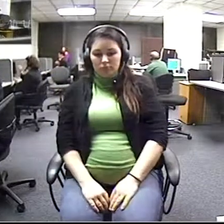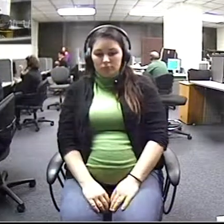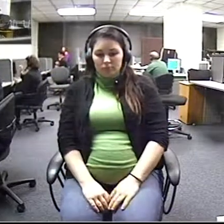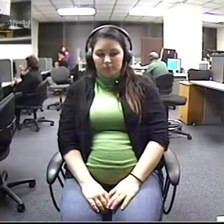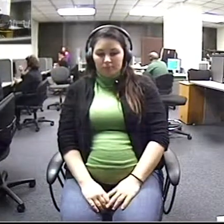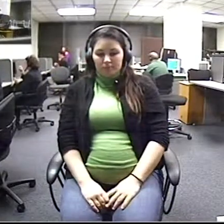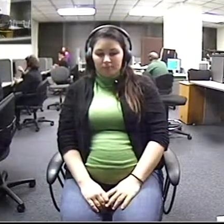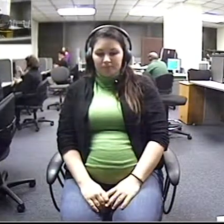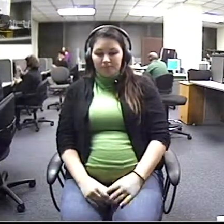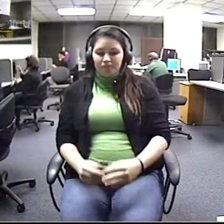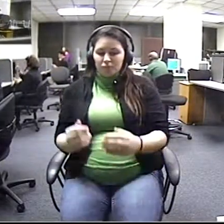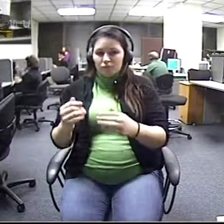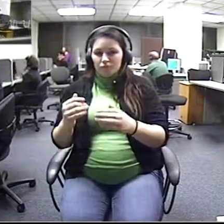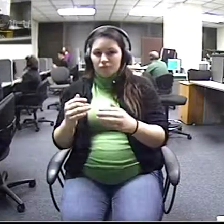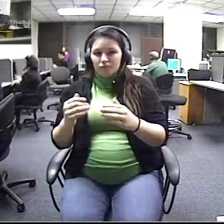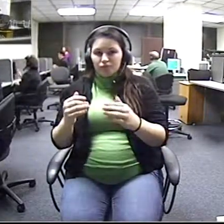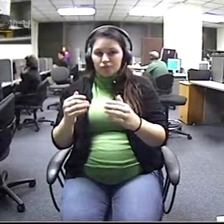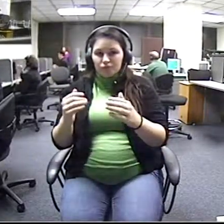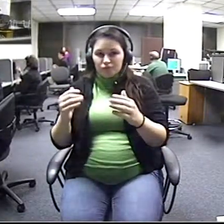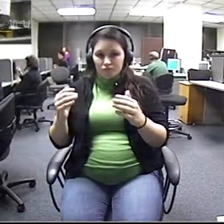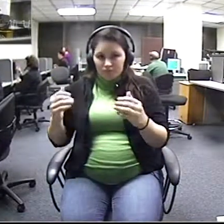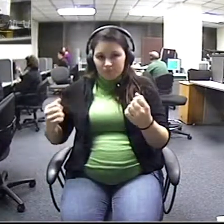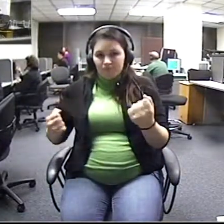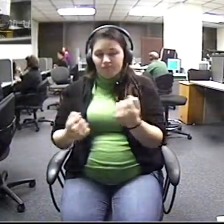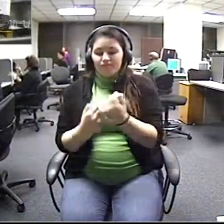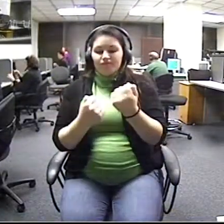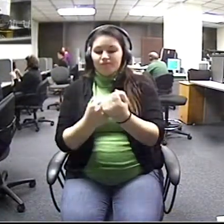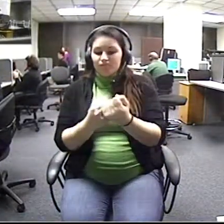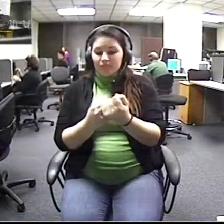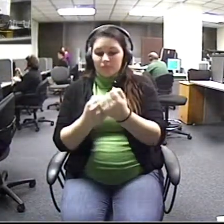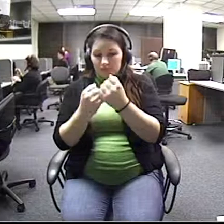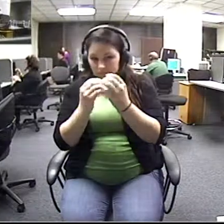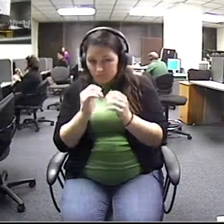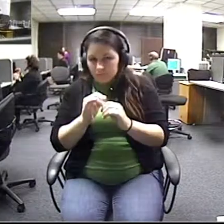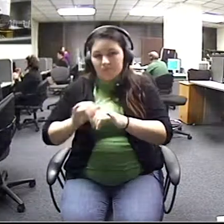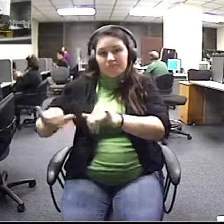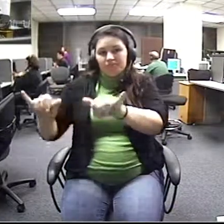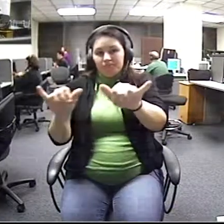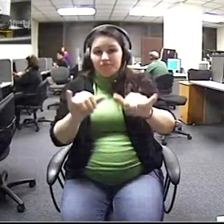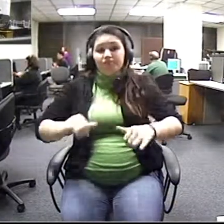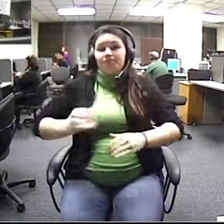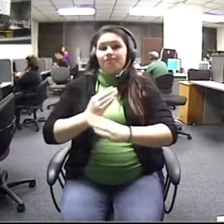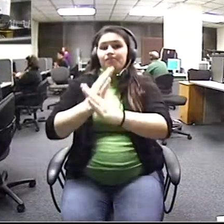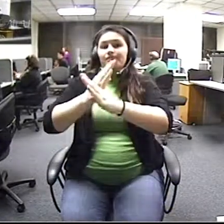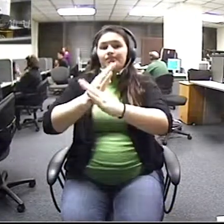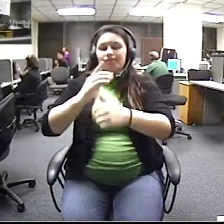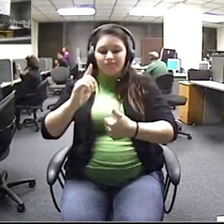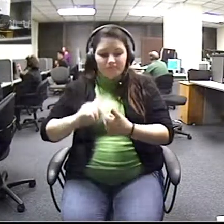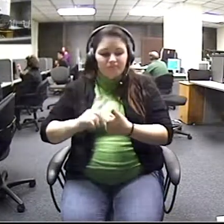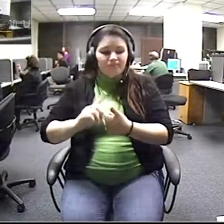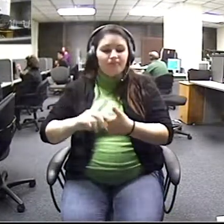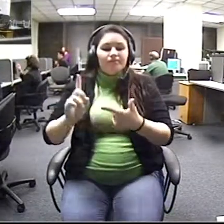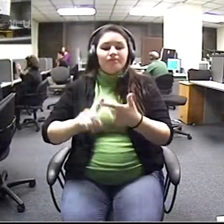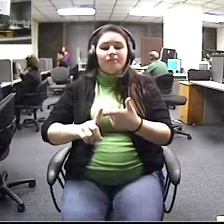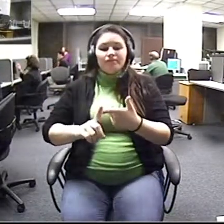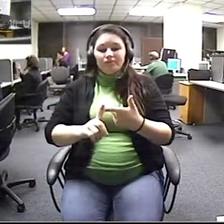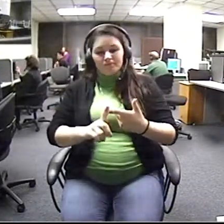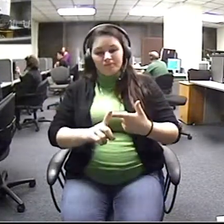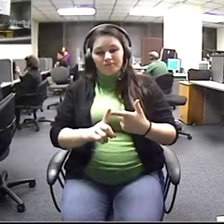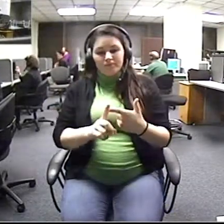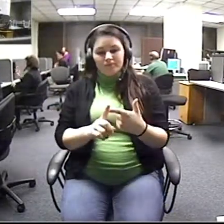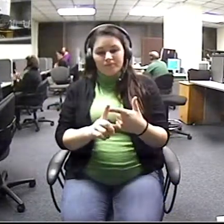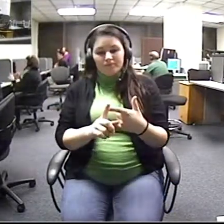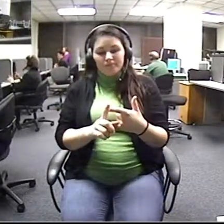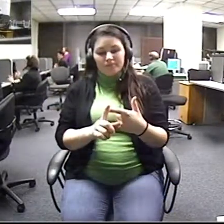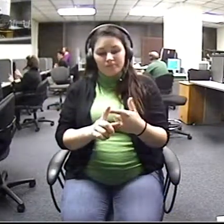common defense, promote the general welfare, secure the blessings of liberty to